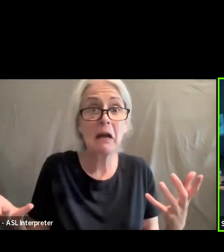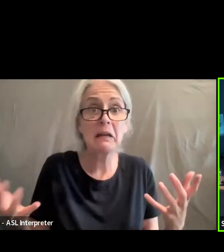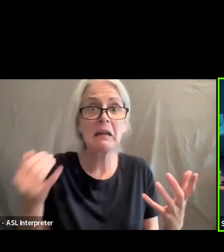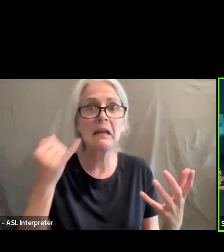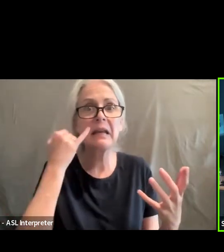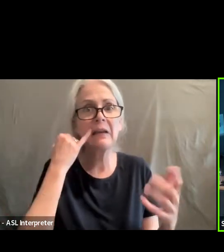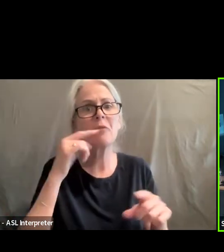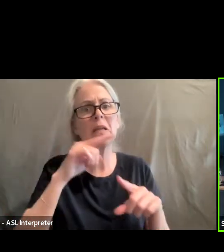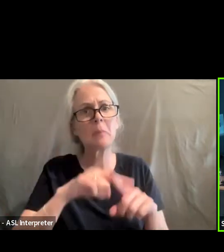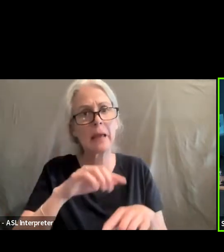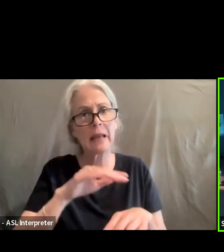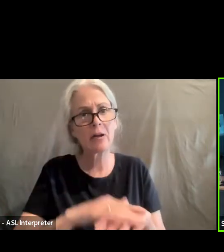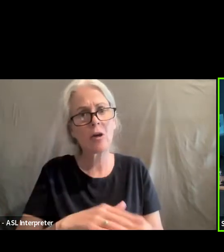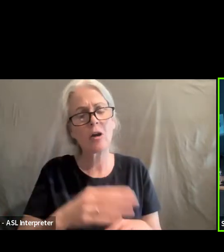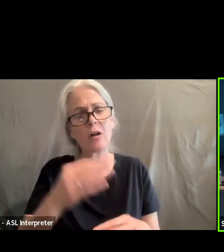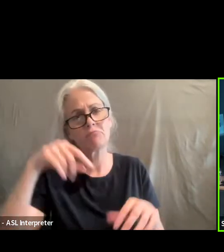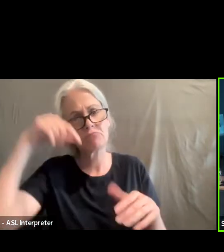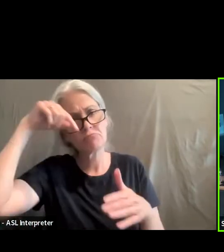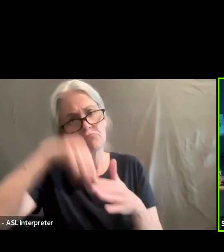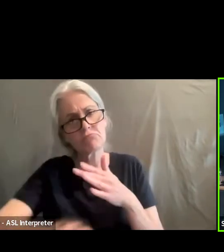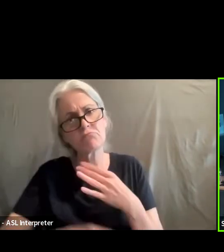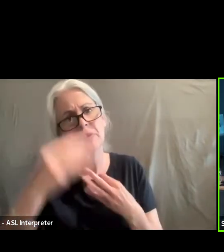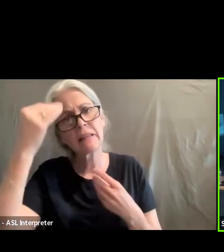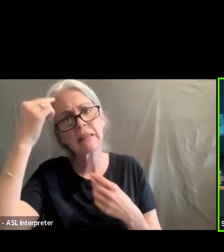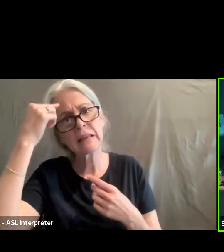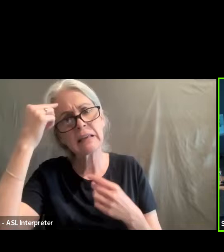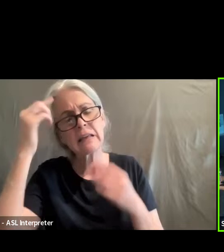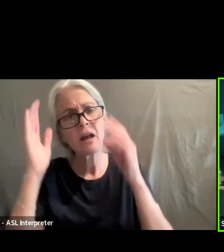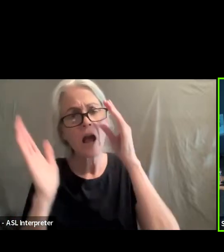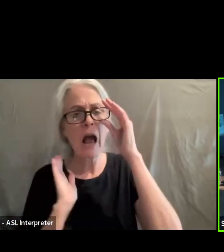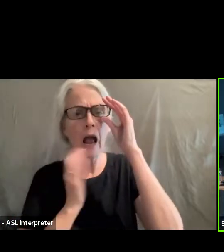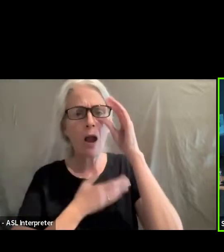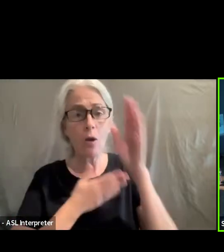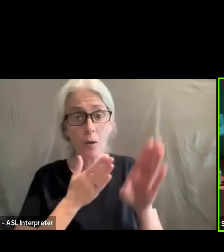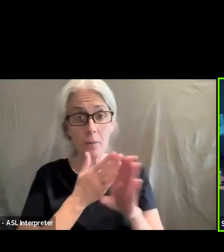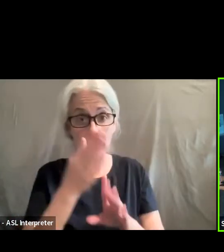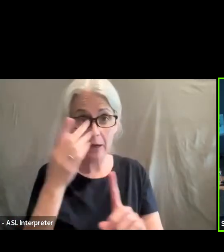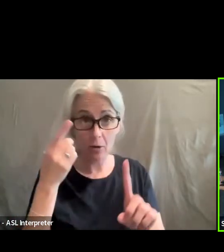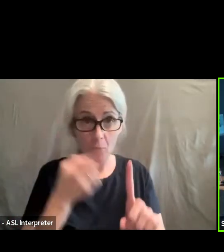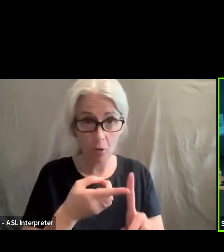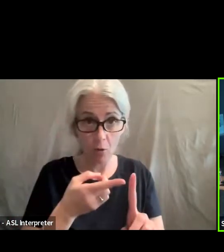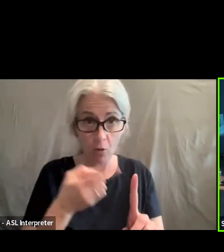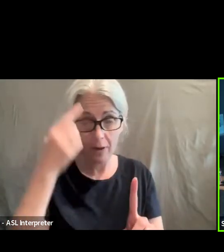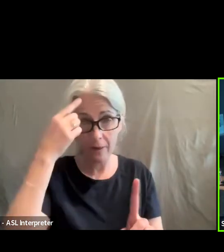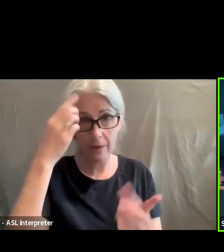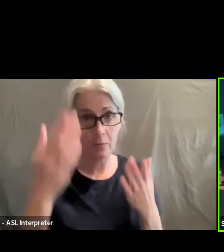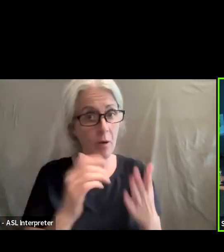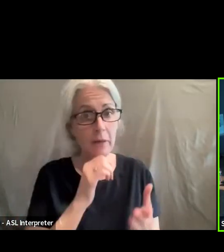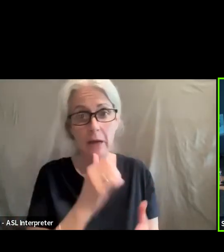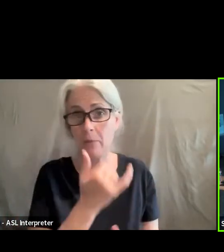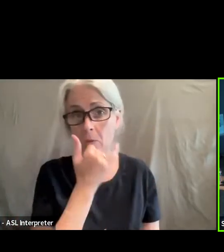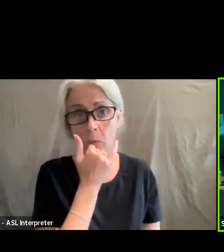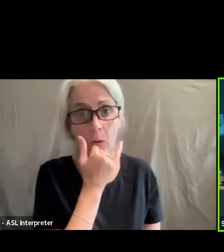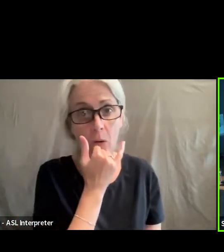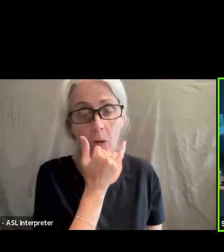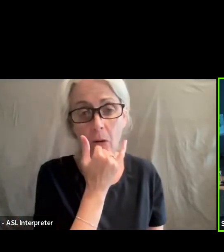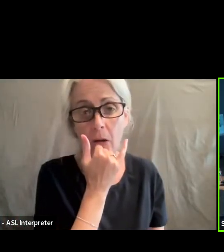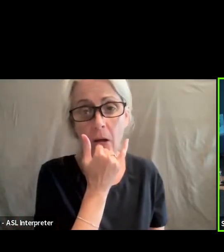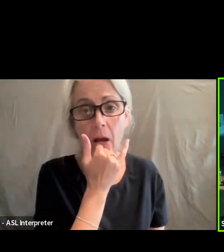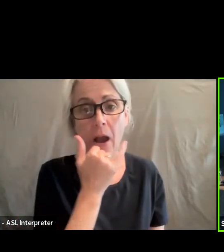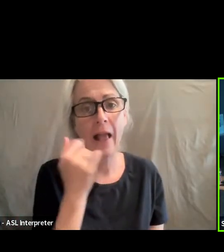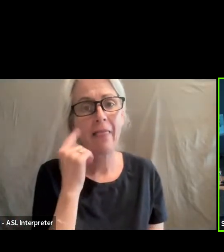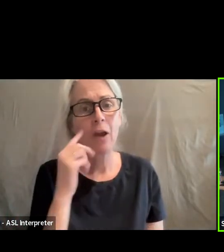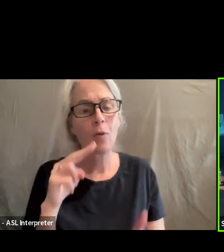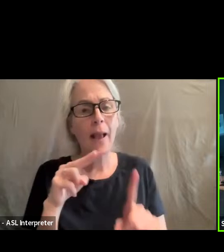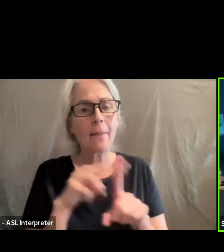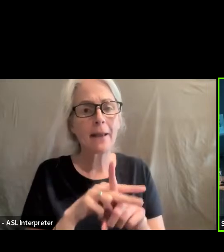on critical thinking as our kind of main goal, right, then I think we probably won't be wrong. I just think what its